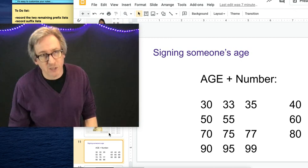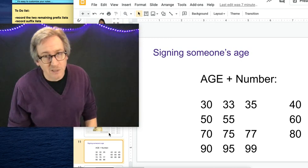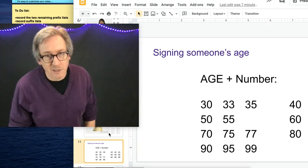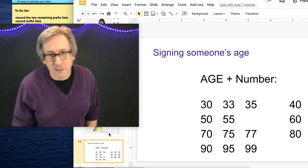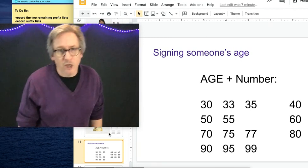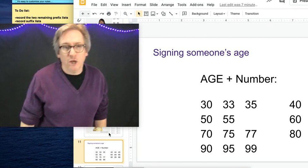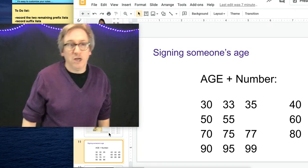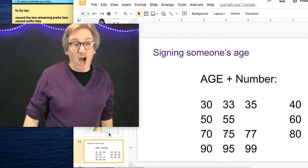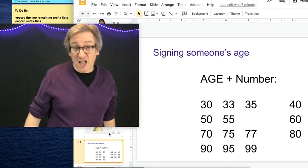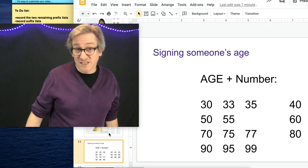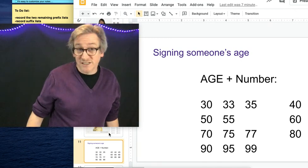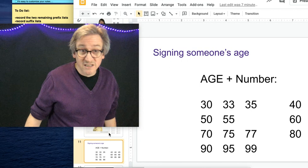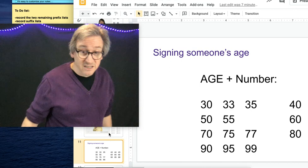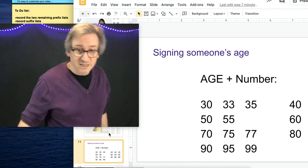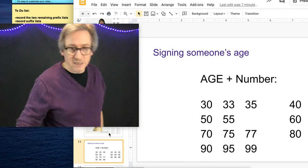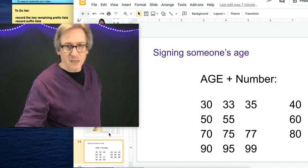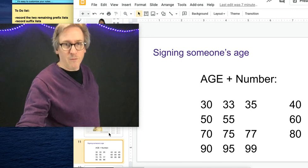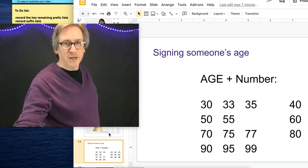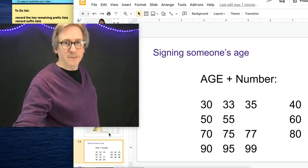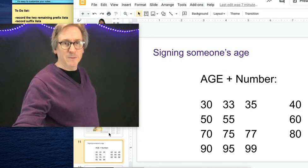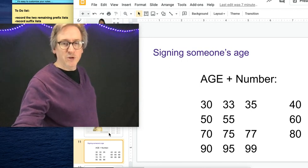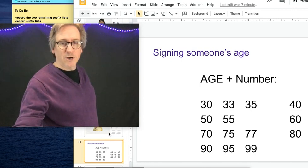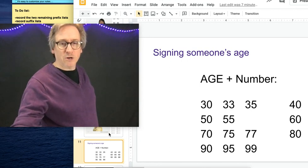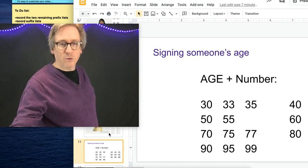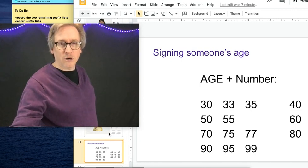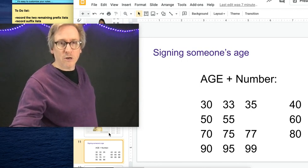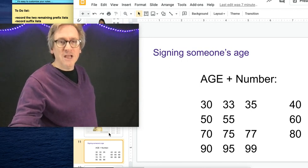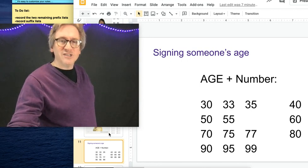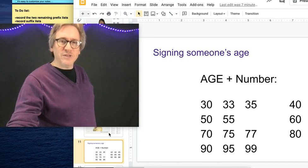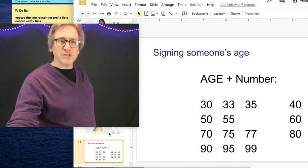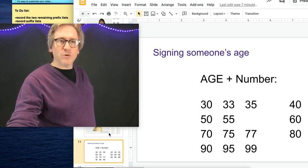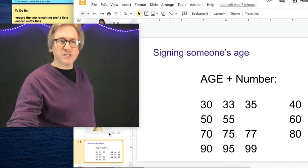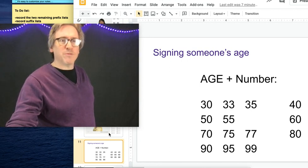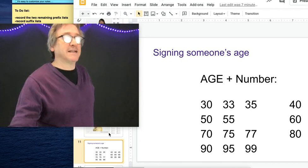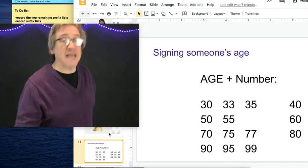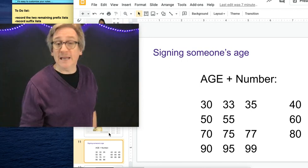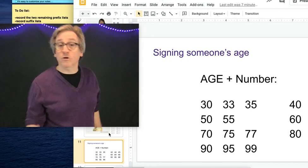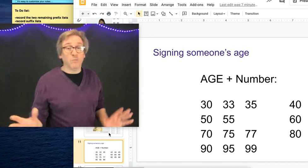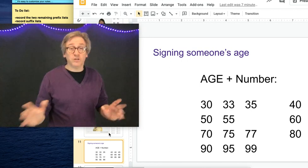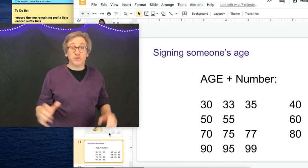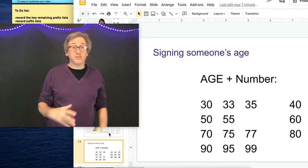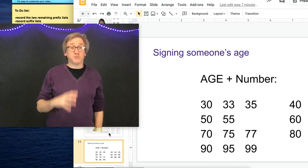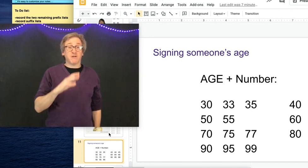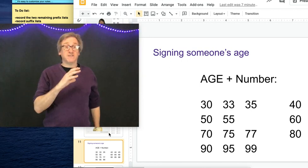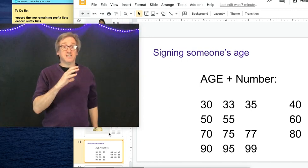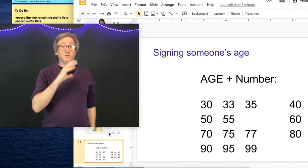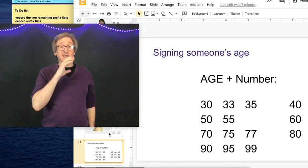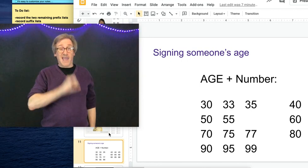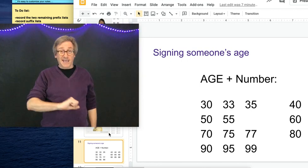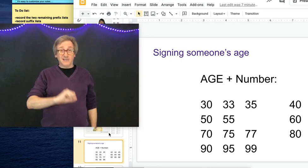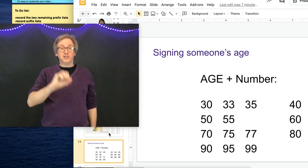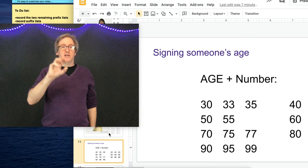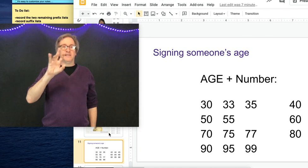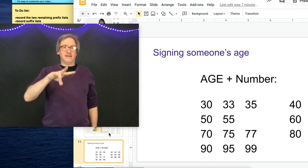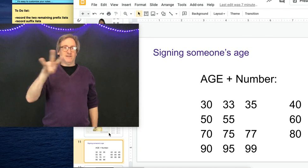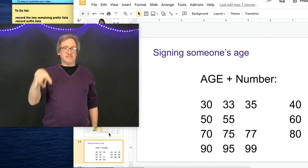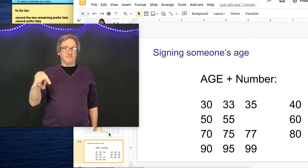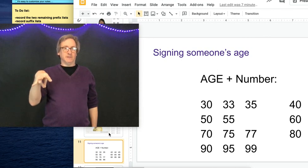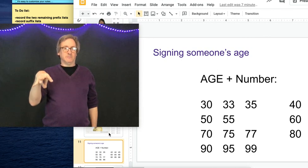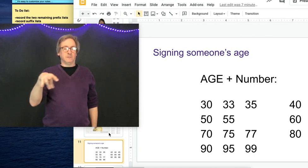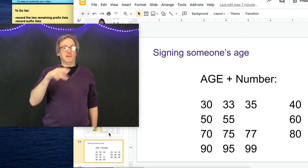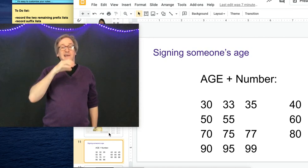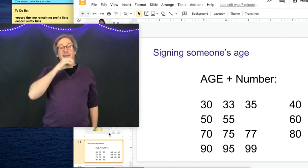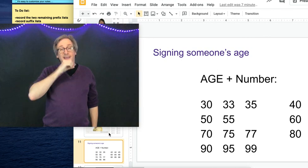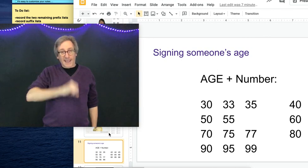5 because I wanted to keep them in numerical order. So these are ones to practice. And what you do is just preface it with age